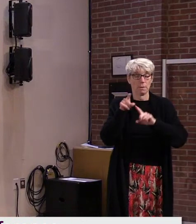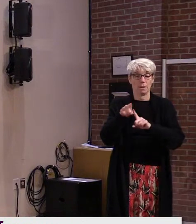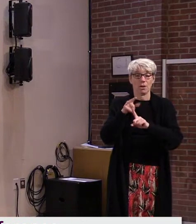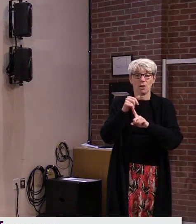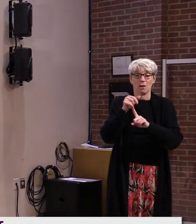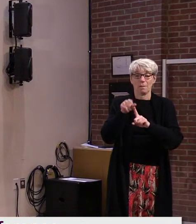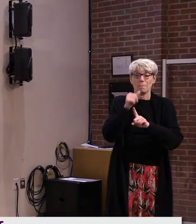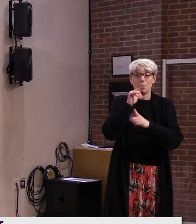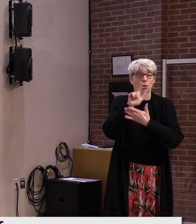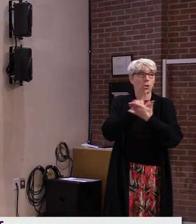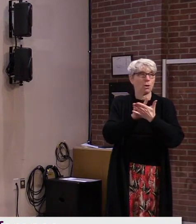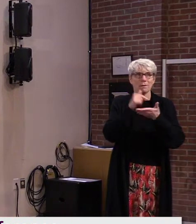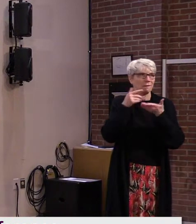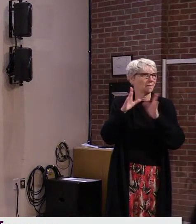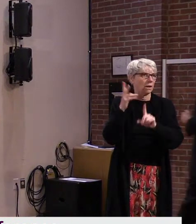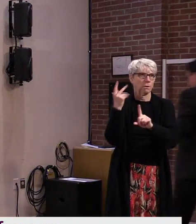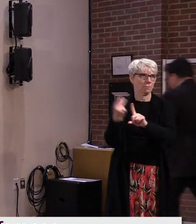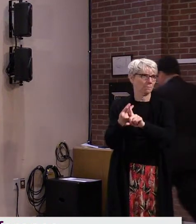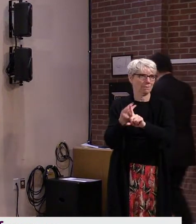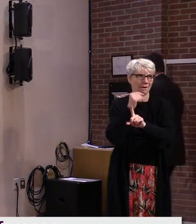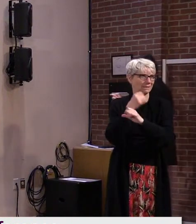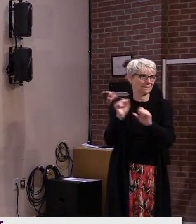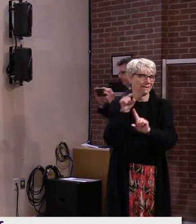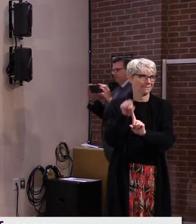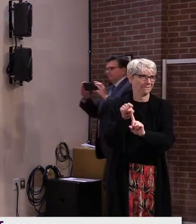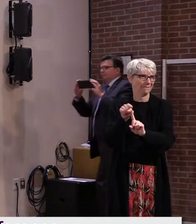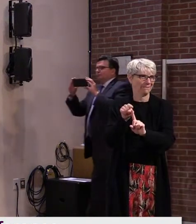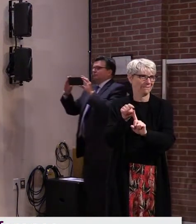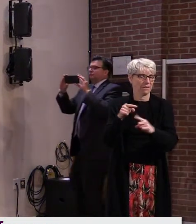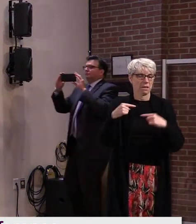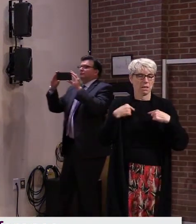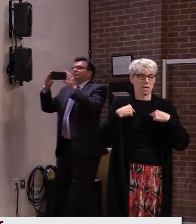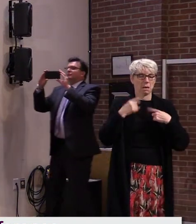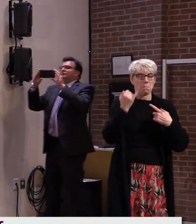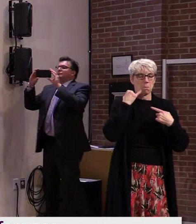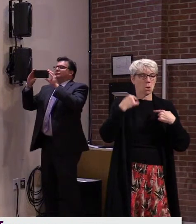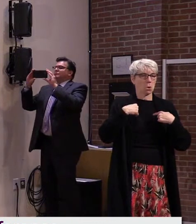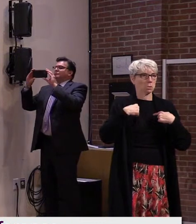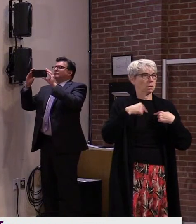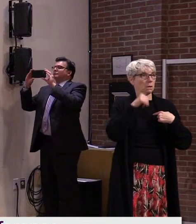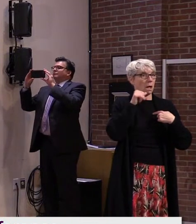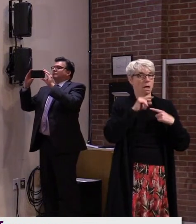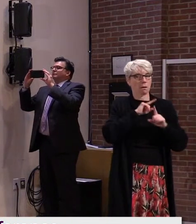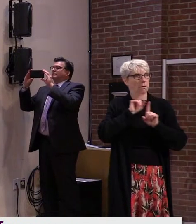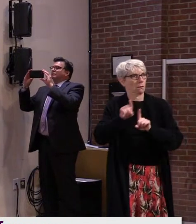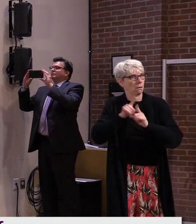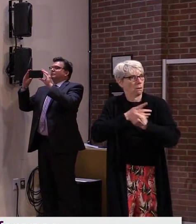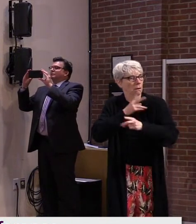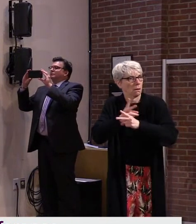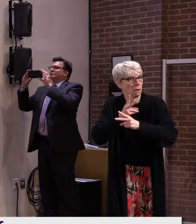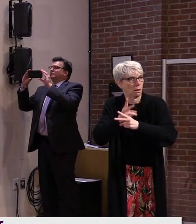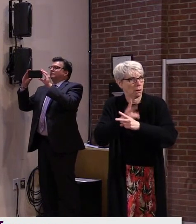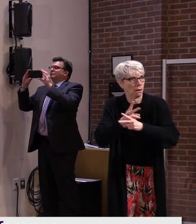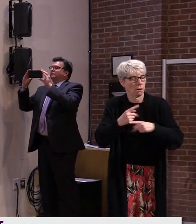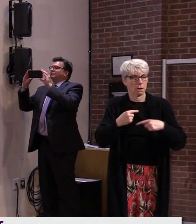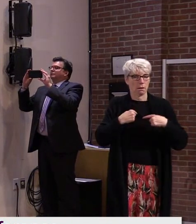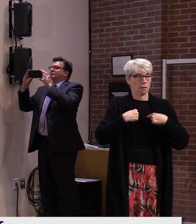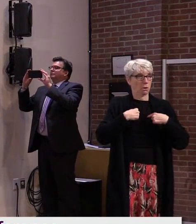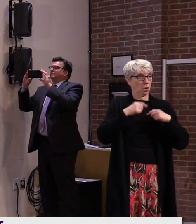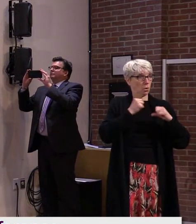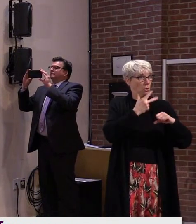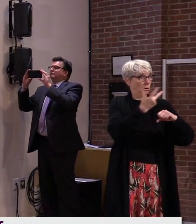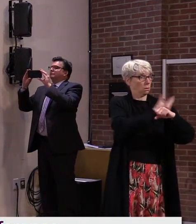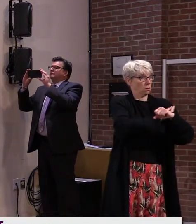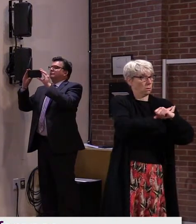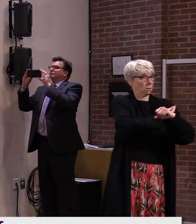If this person were not a home health care provider, if it were me or you, could that person receive a booster?